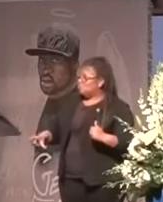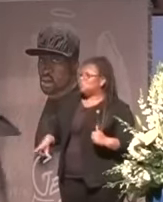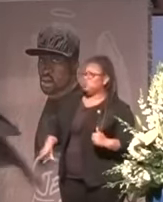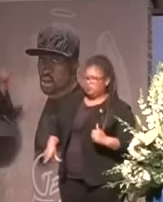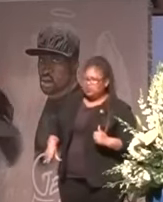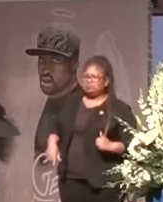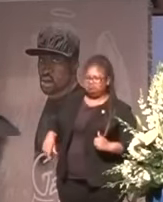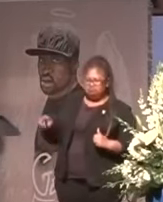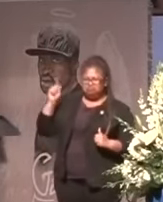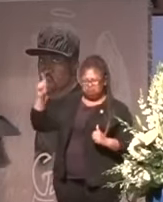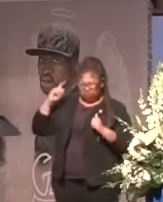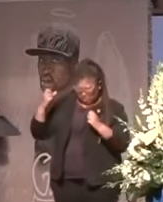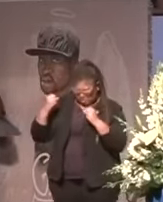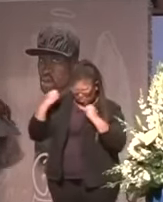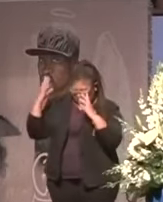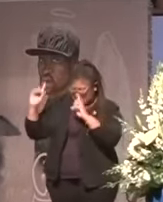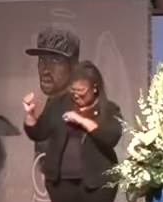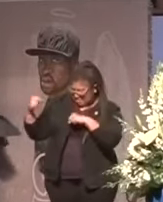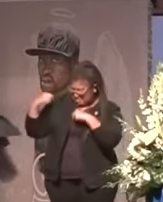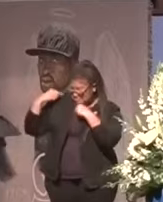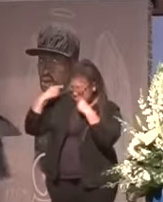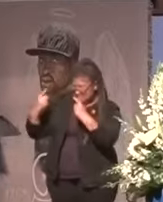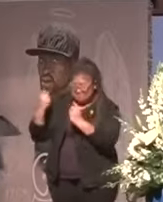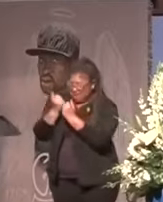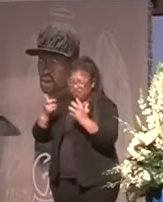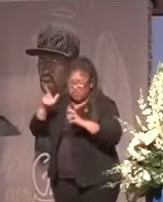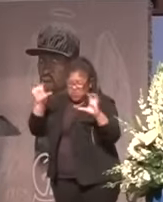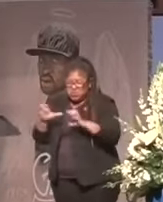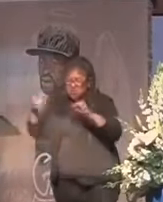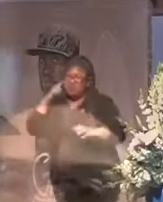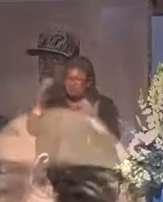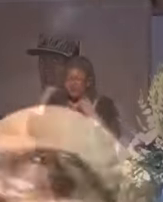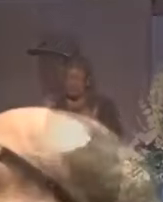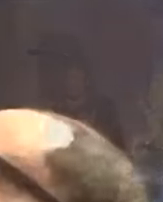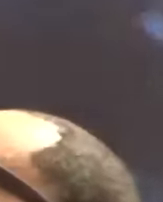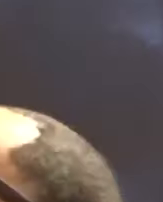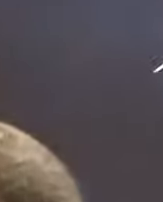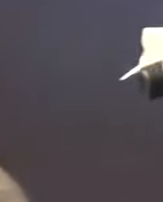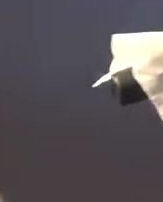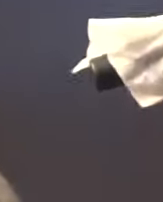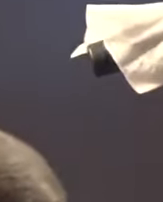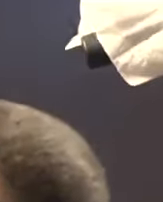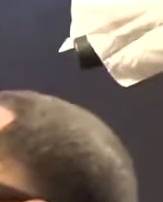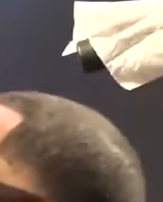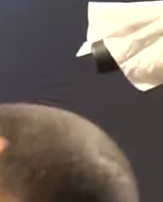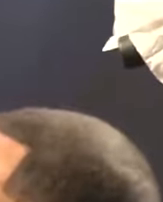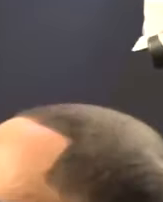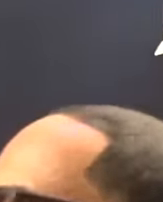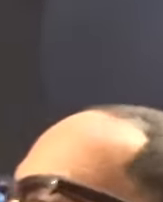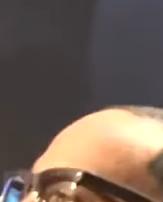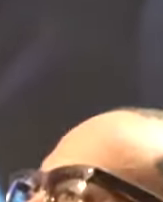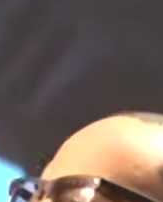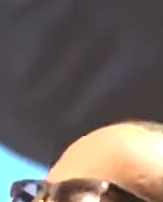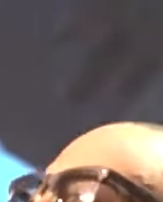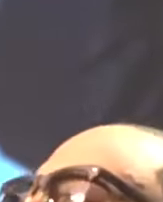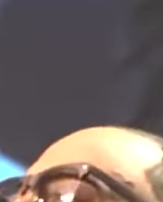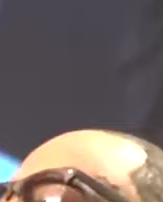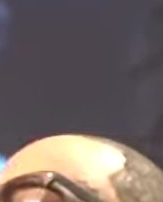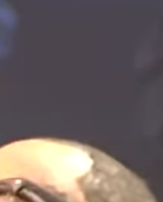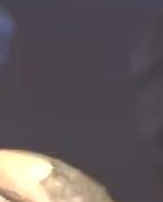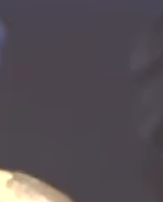it. So many times. That's why I praise. So many times you